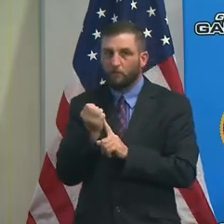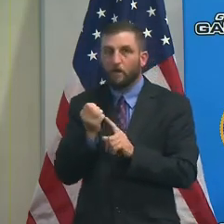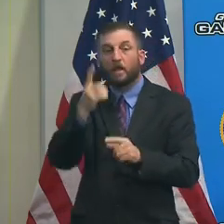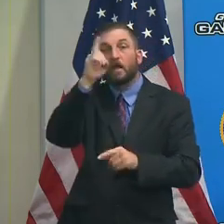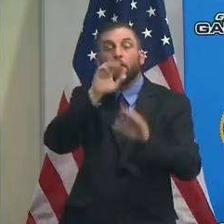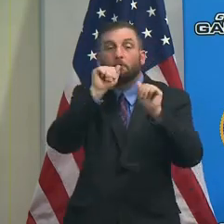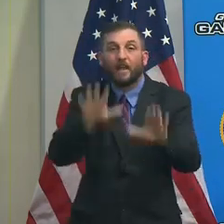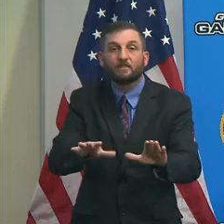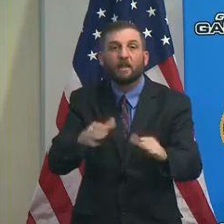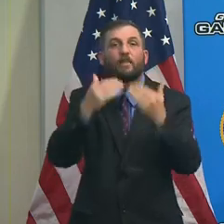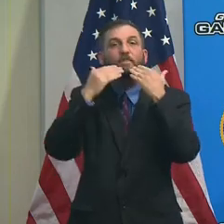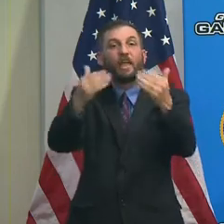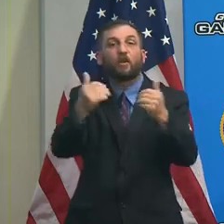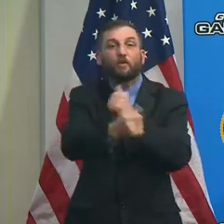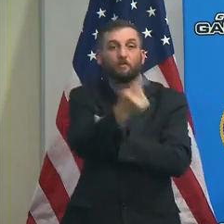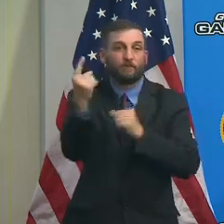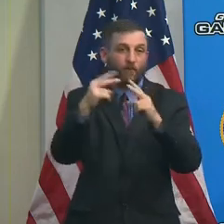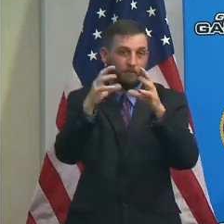bless and thank you very much.